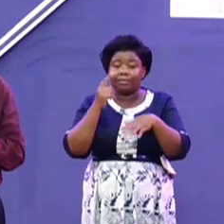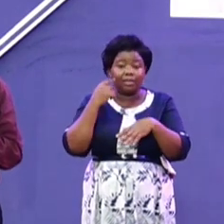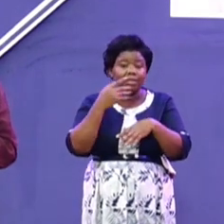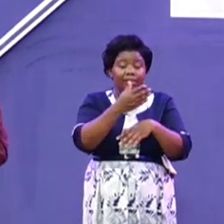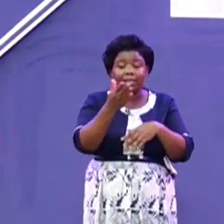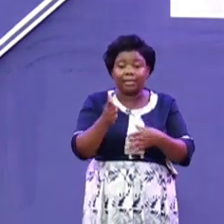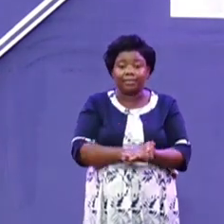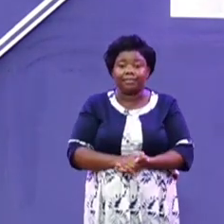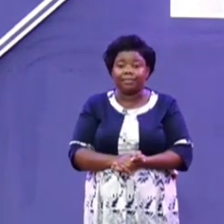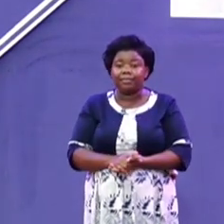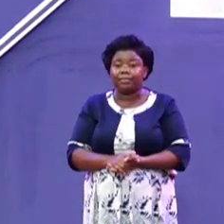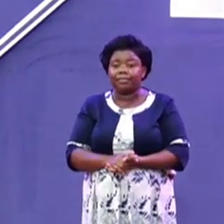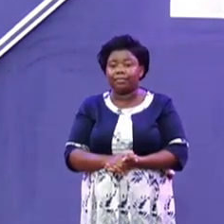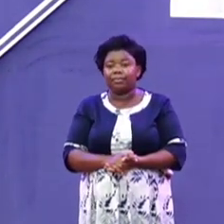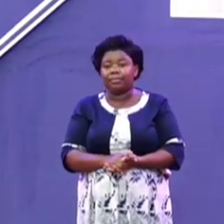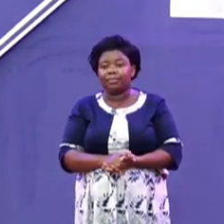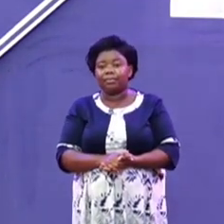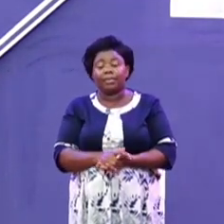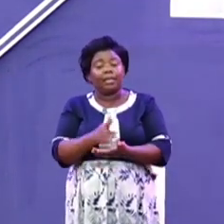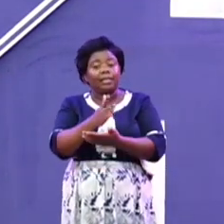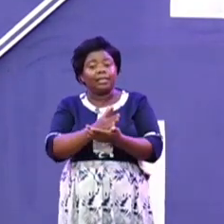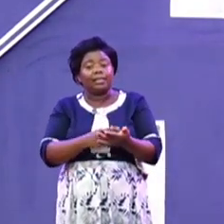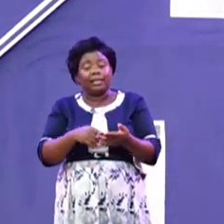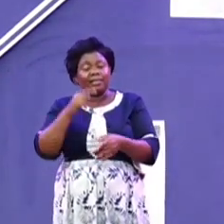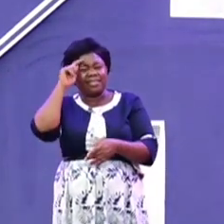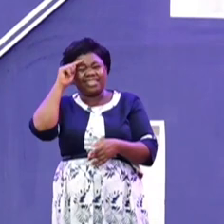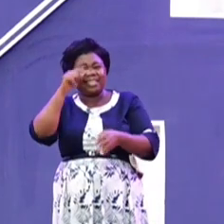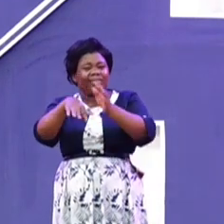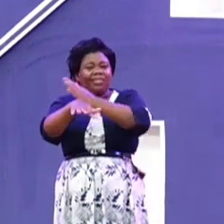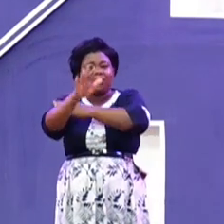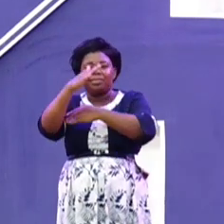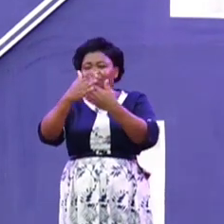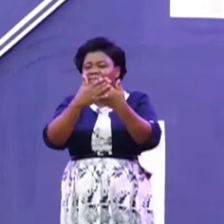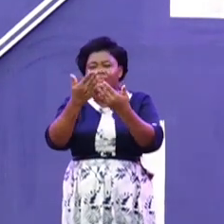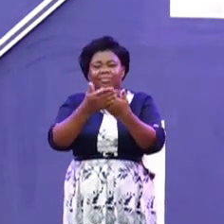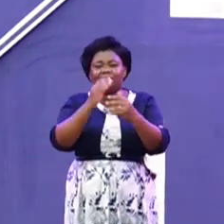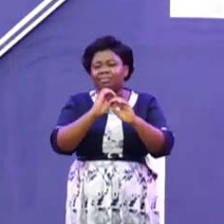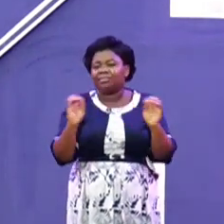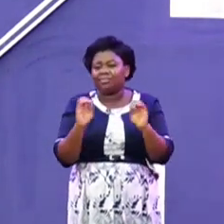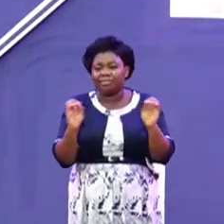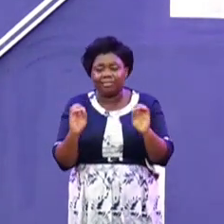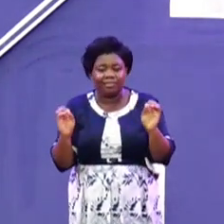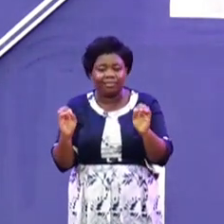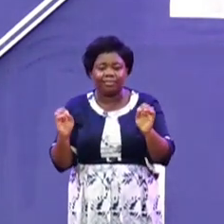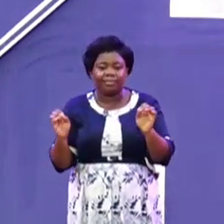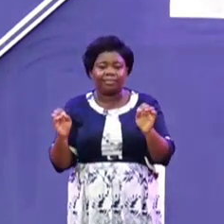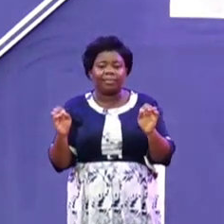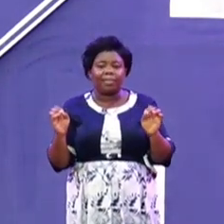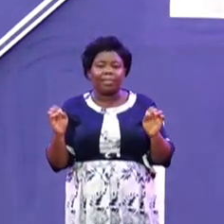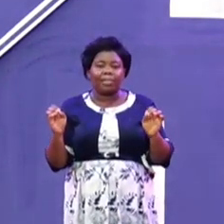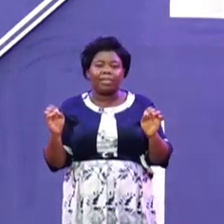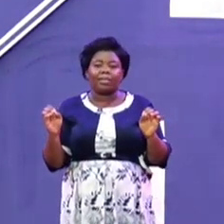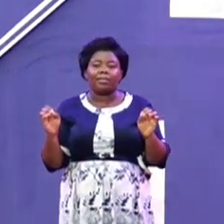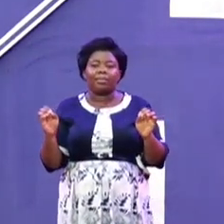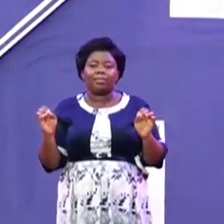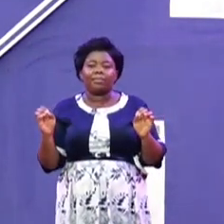blind man. Balala bamulaba nga atafaayo tabafaako. Others consider him as someone who cares less. Balaba